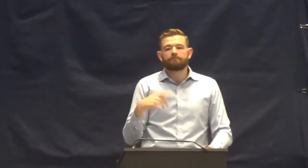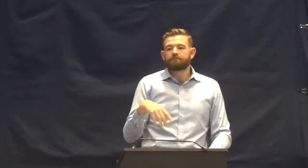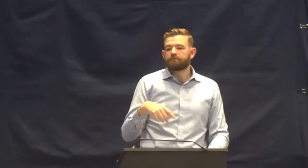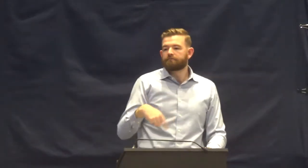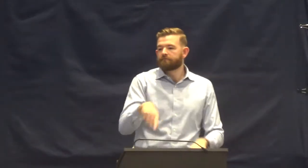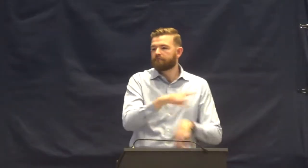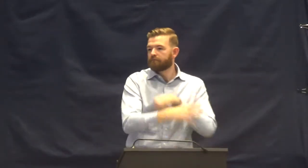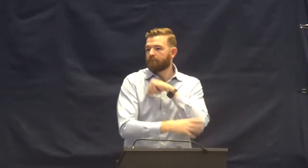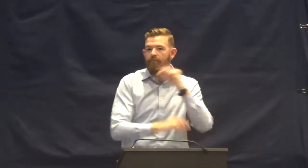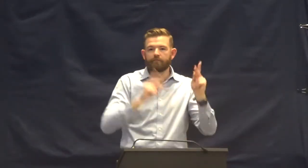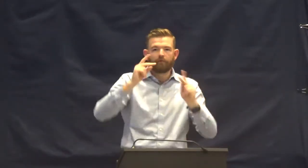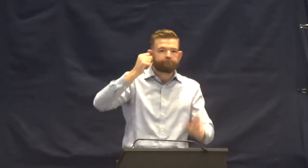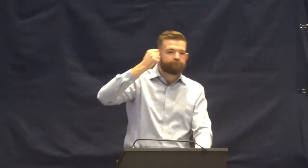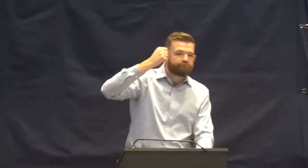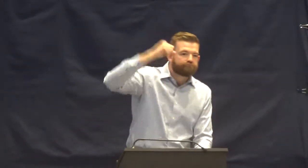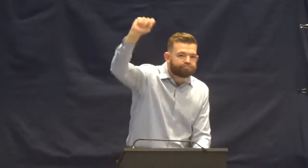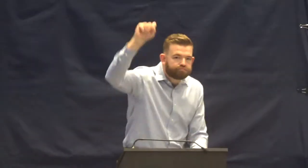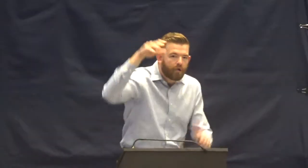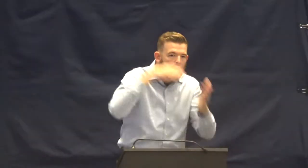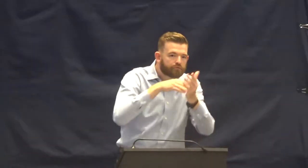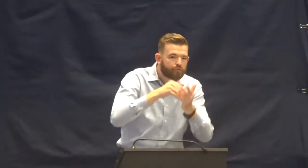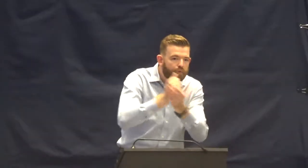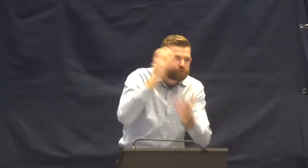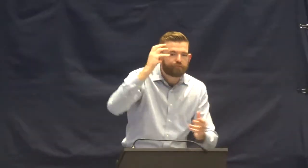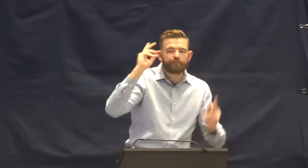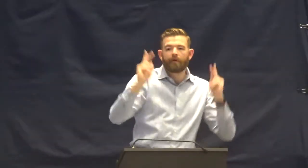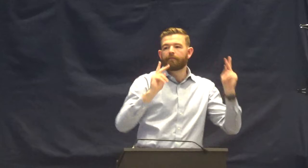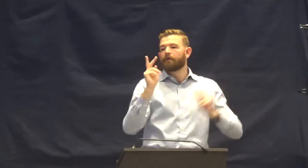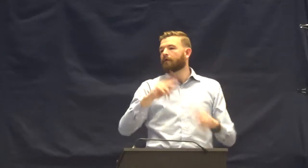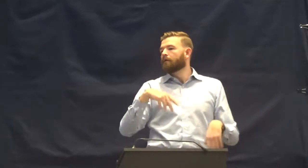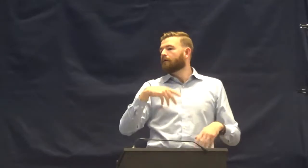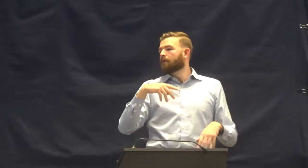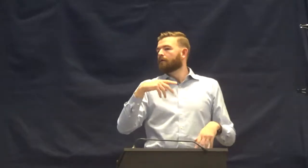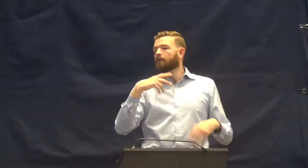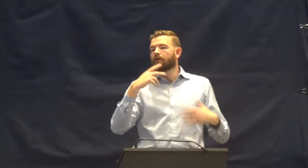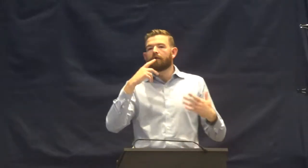How strikes happened, how poor people rebelled against those who were wealthy,